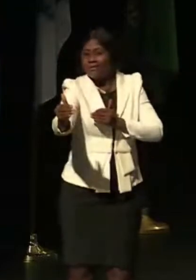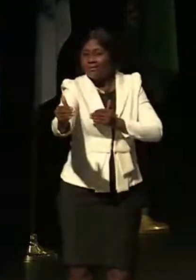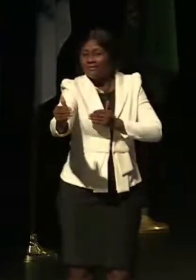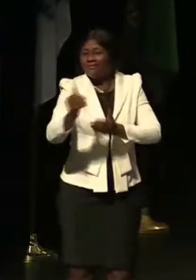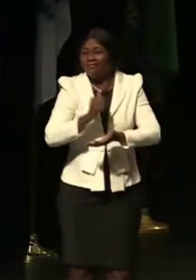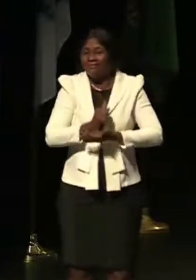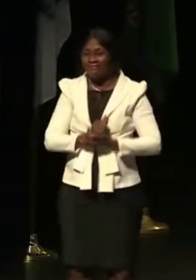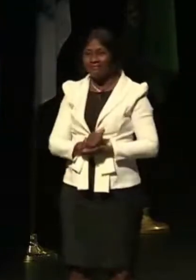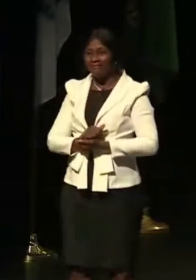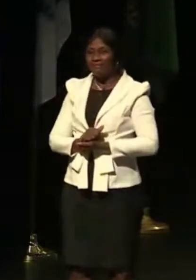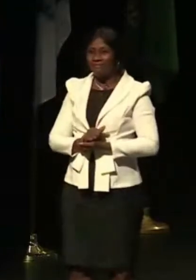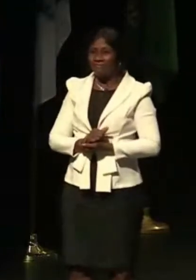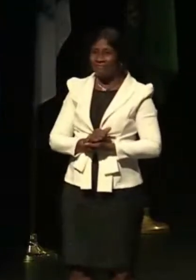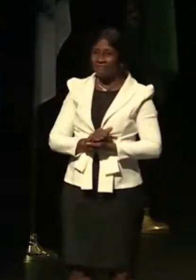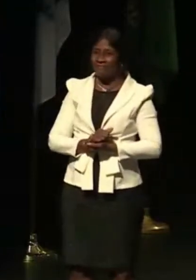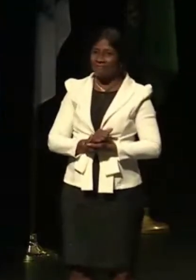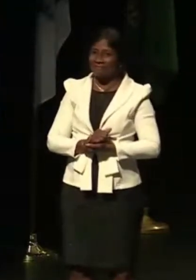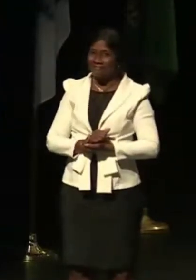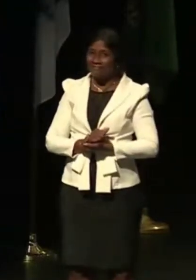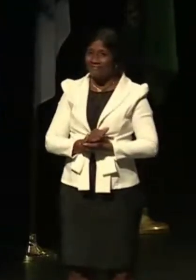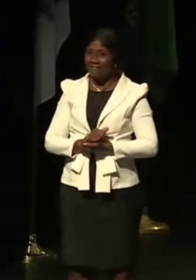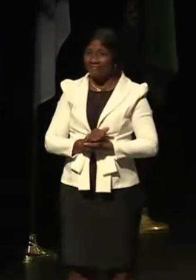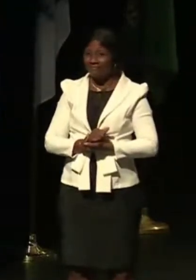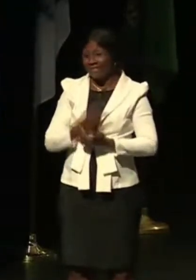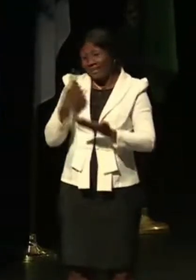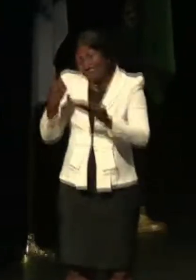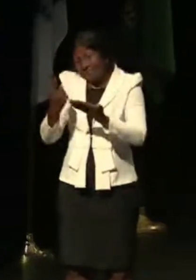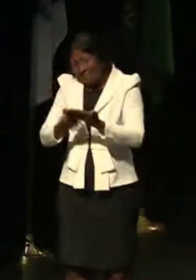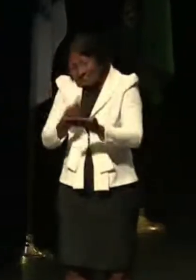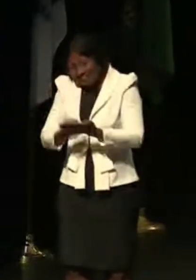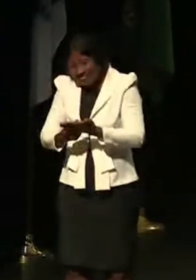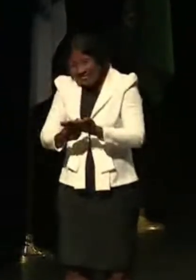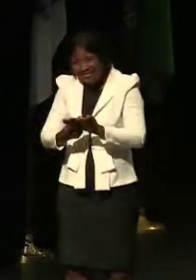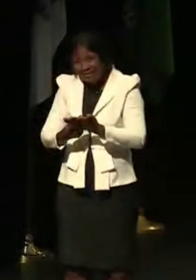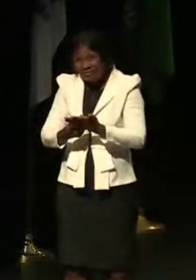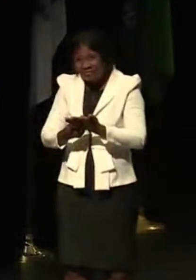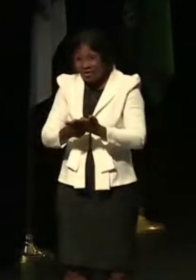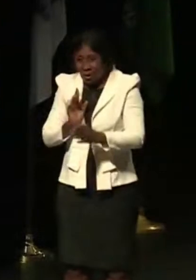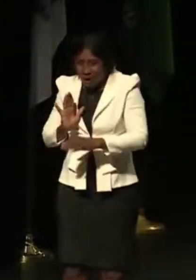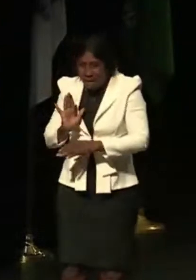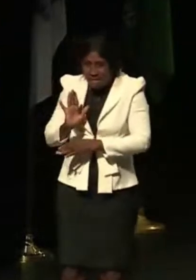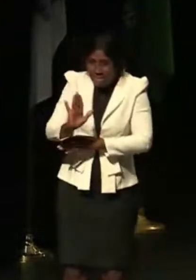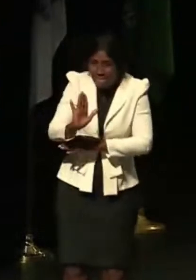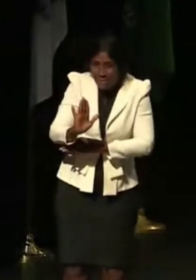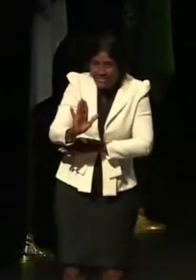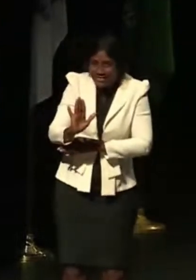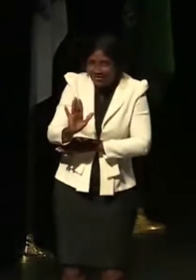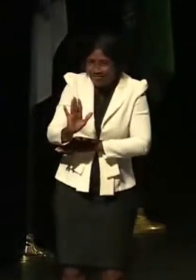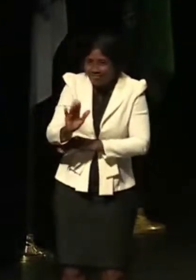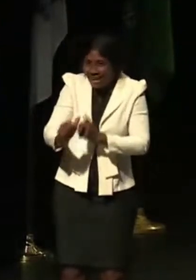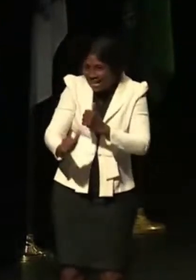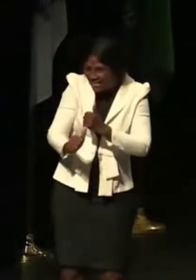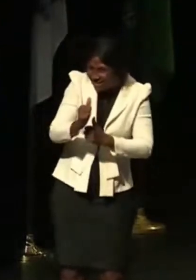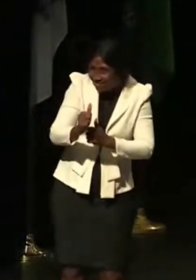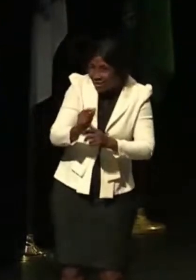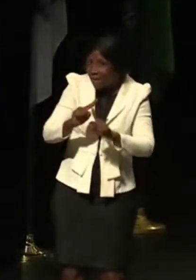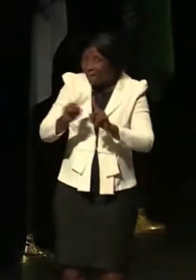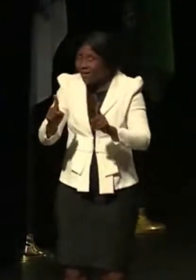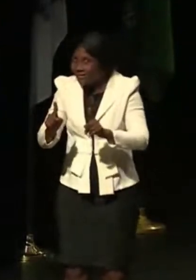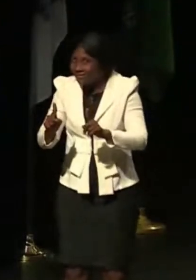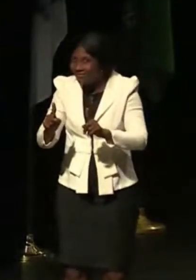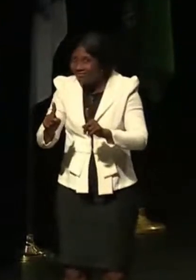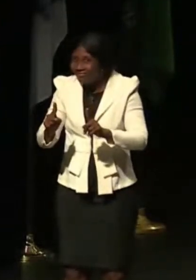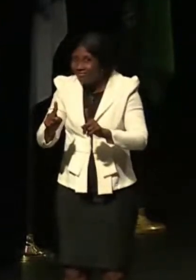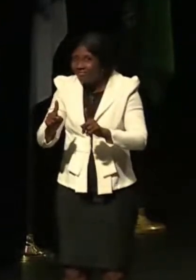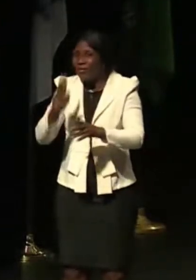us are somewhat perilous at times. You know, we believe that through science, through technology, and